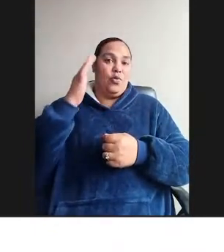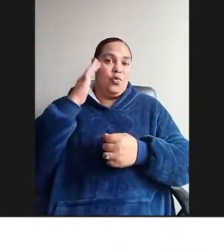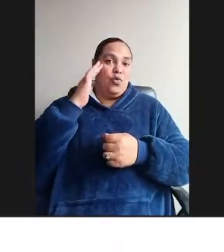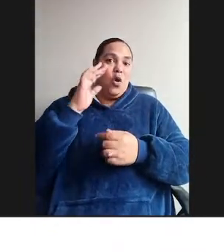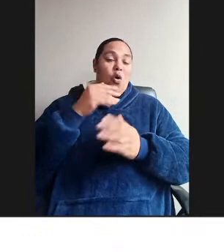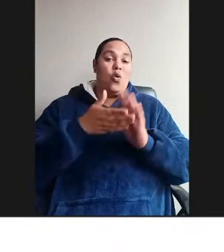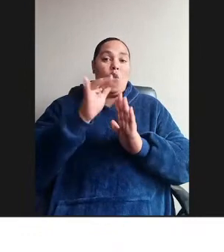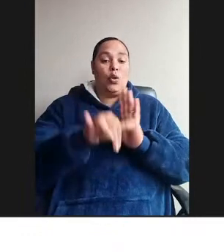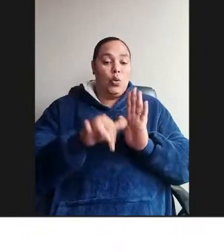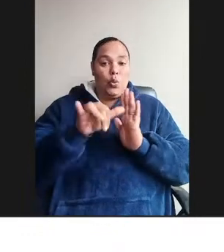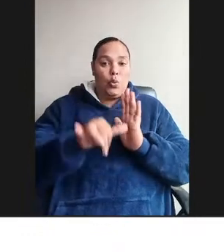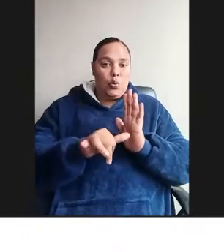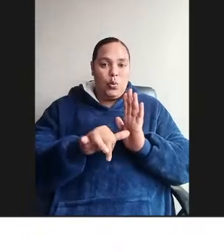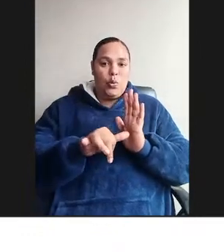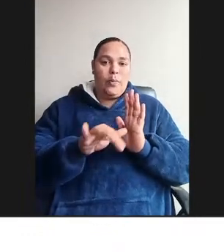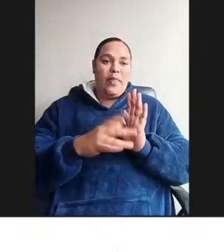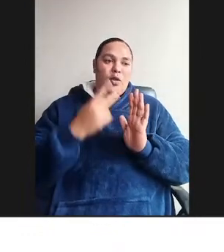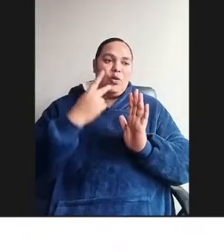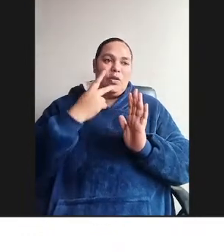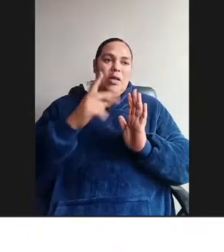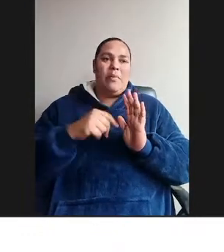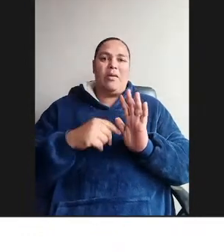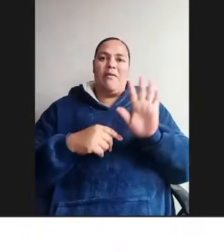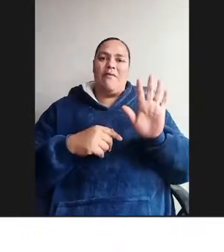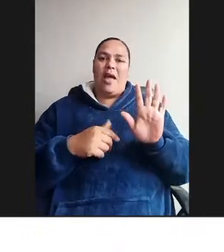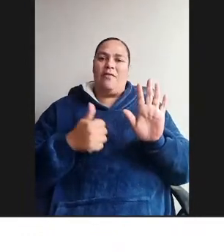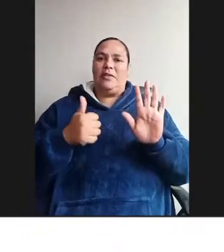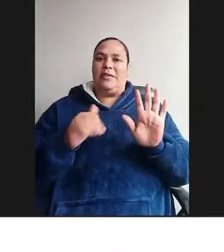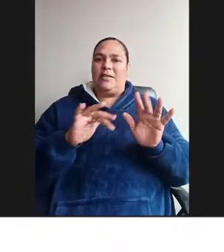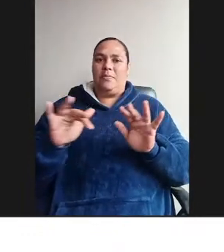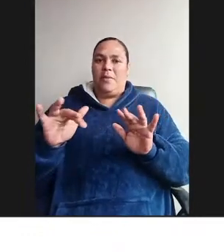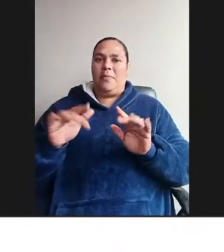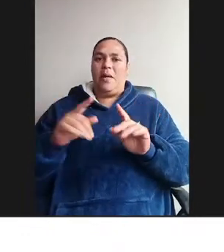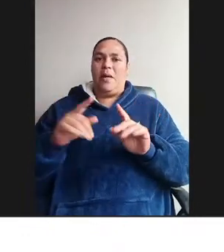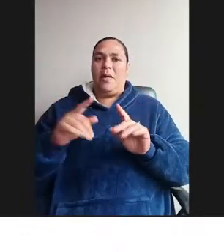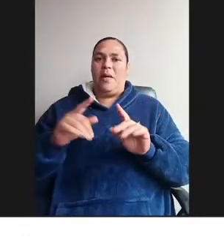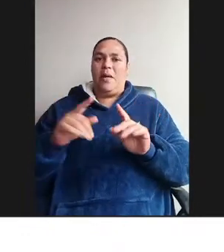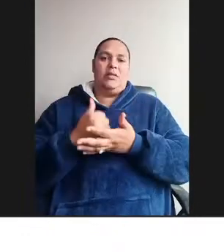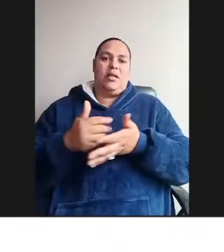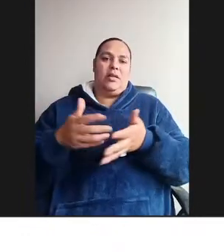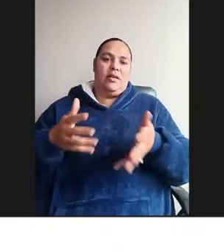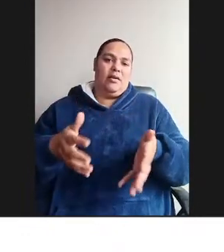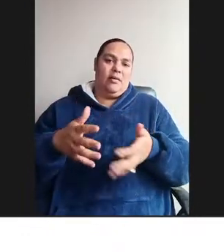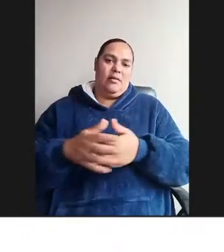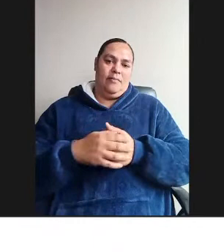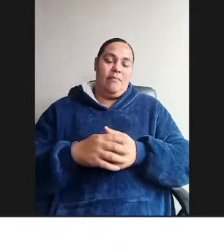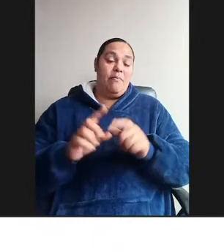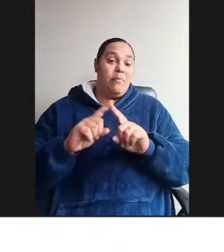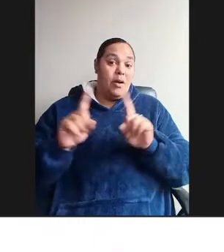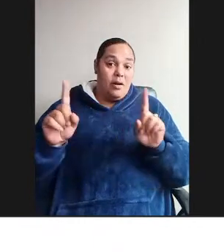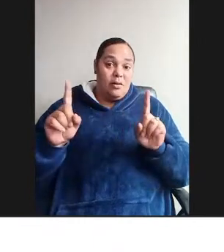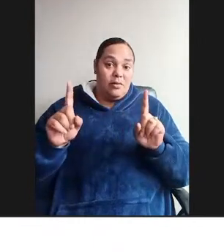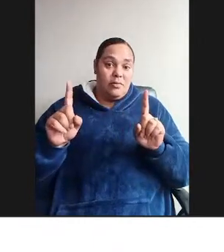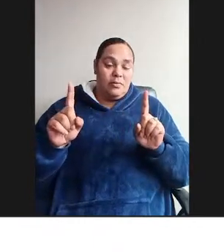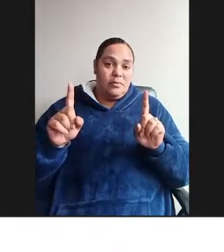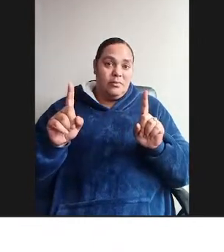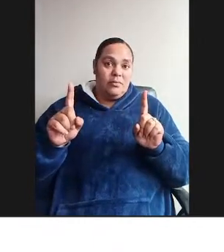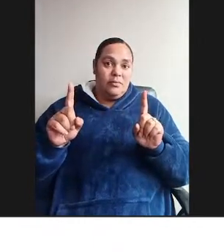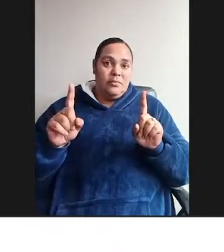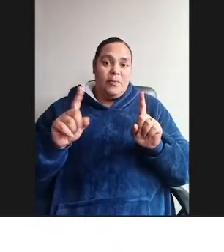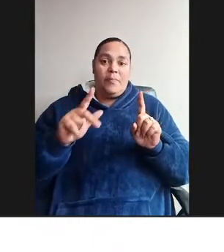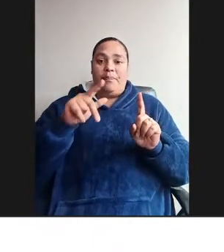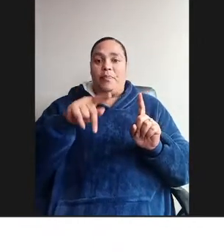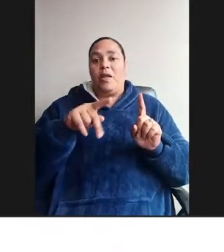embarrassing to have only about 5 people or 6 people, and we do have the sitting. But what PO, coming back,